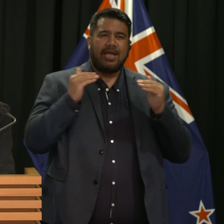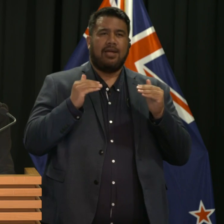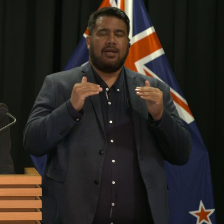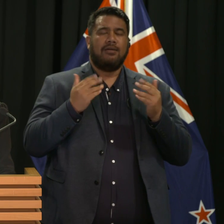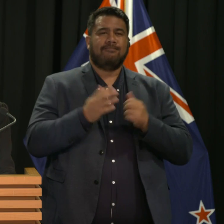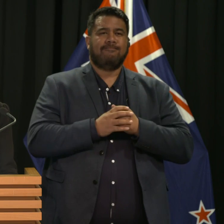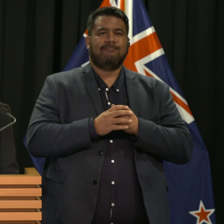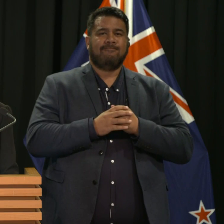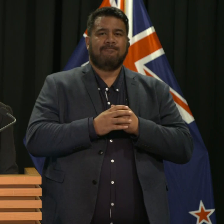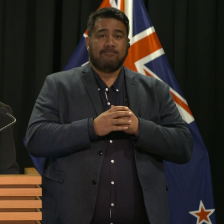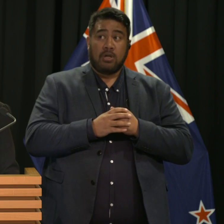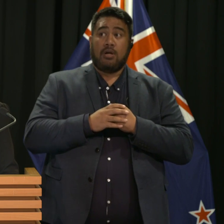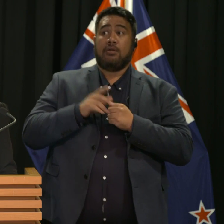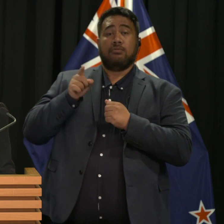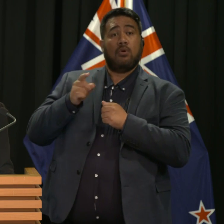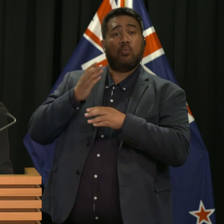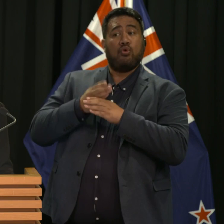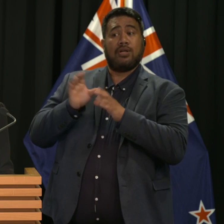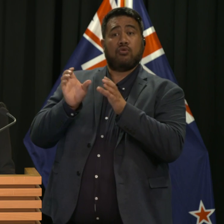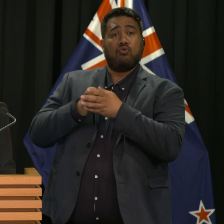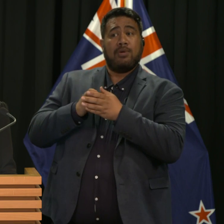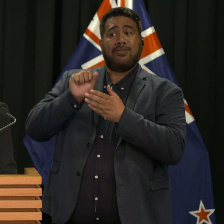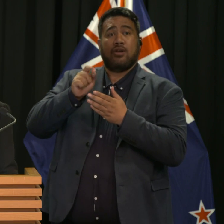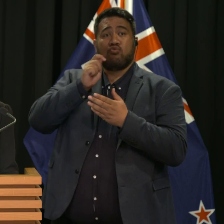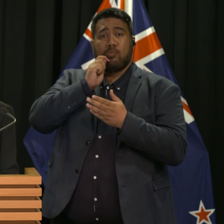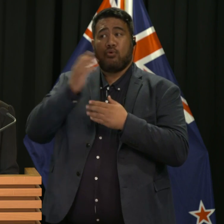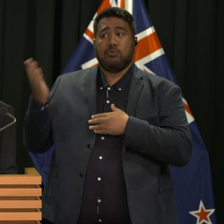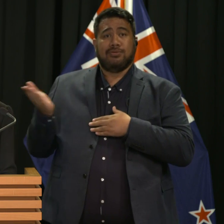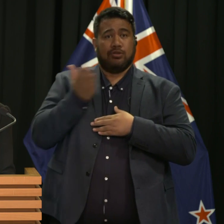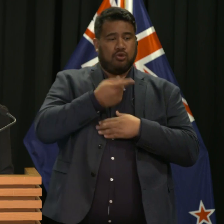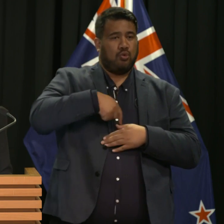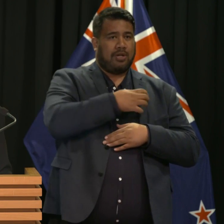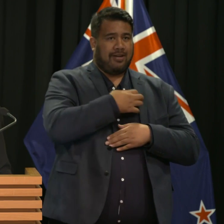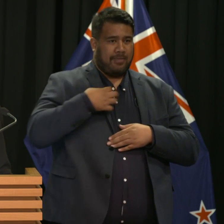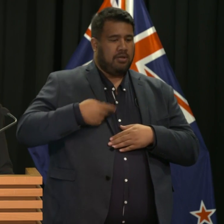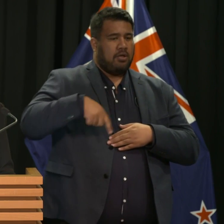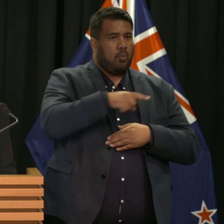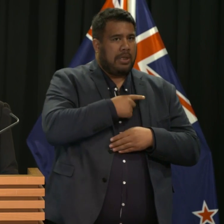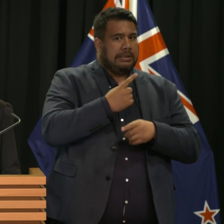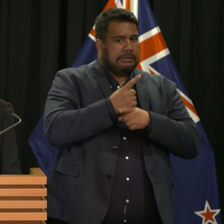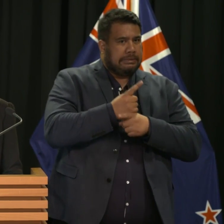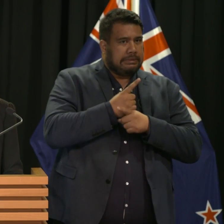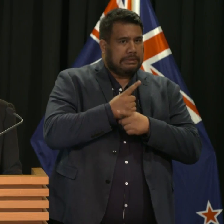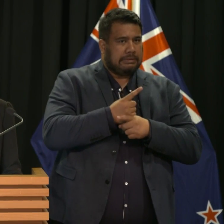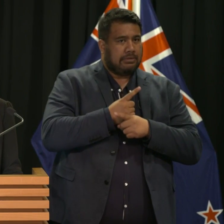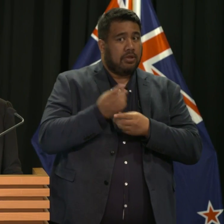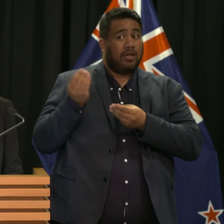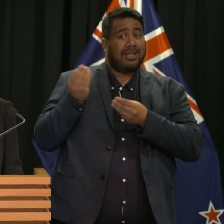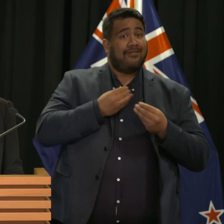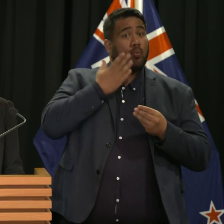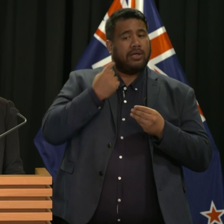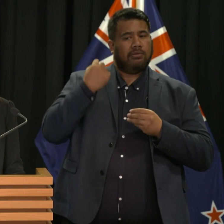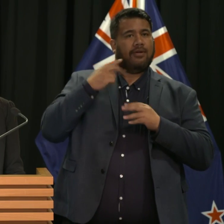its final report to the government at the start of February. Since then, we have been carefully analysing and